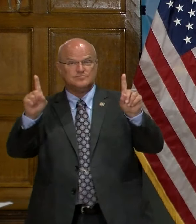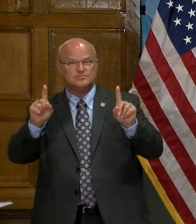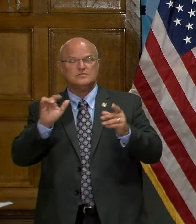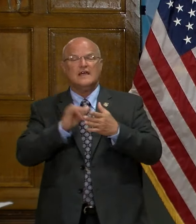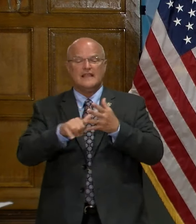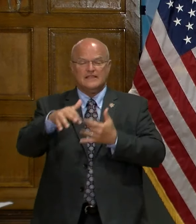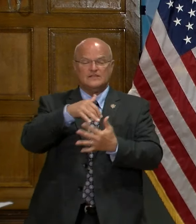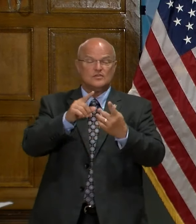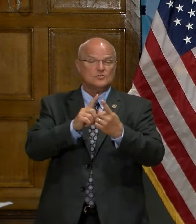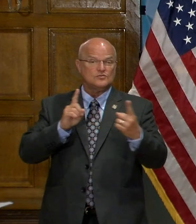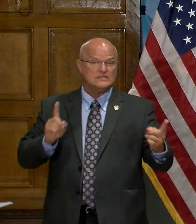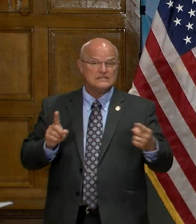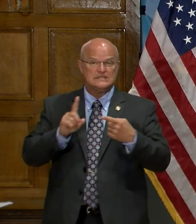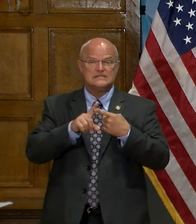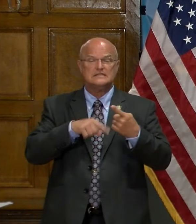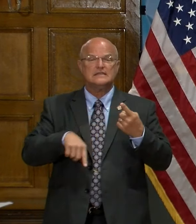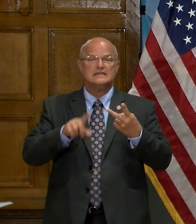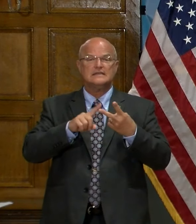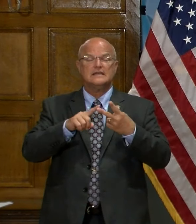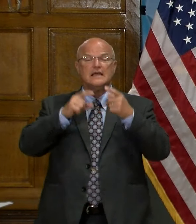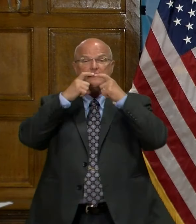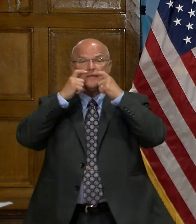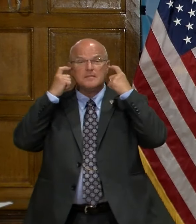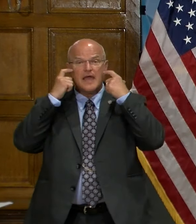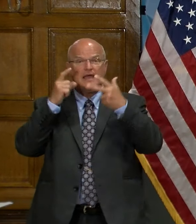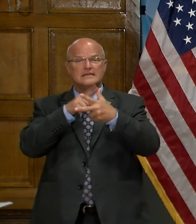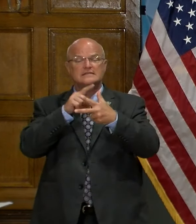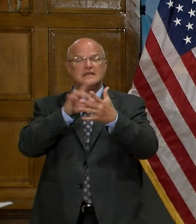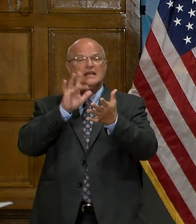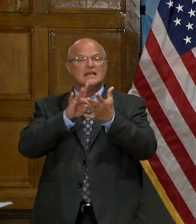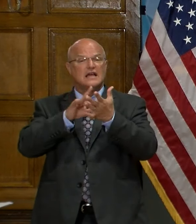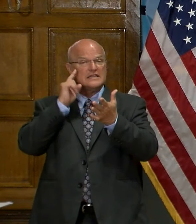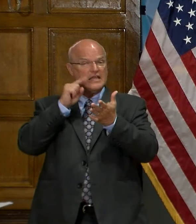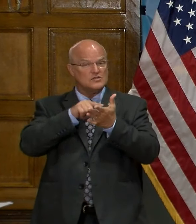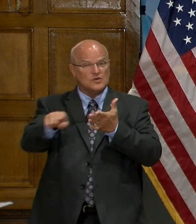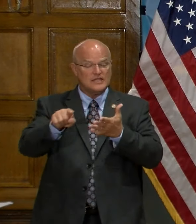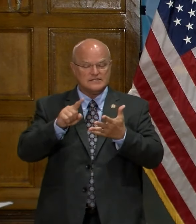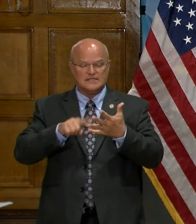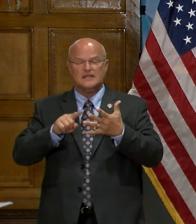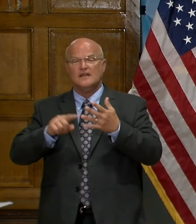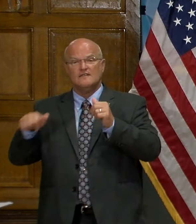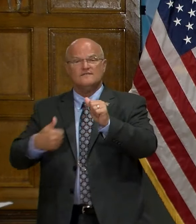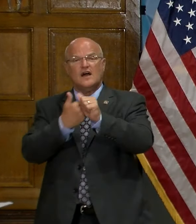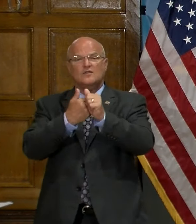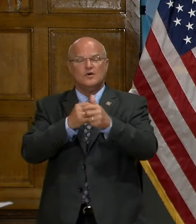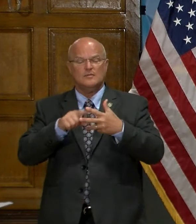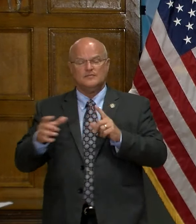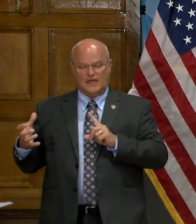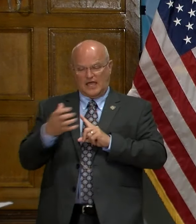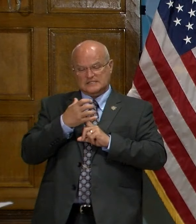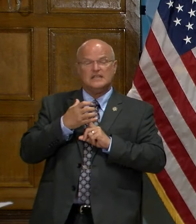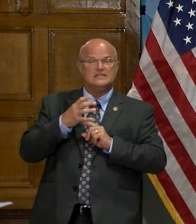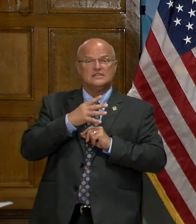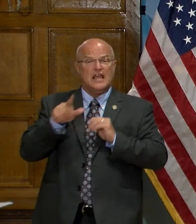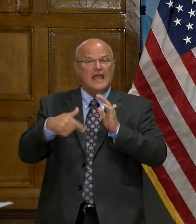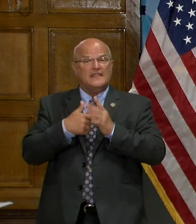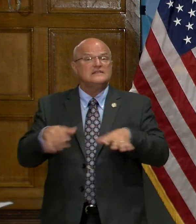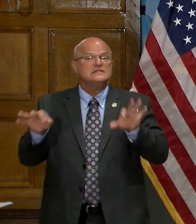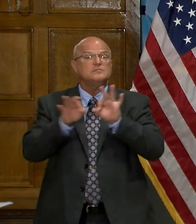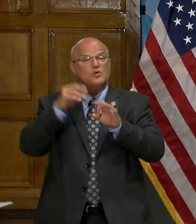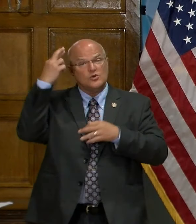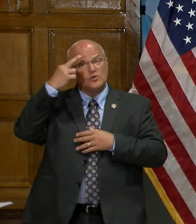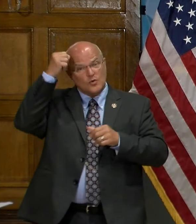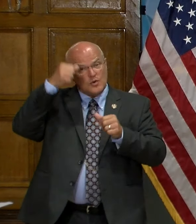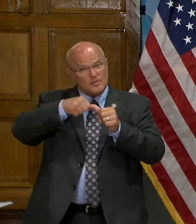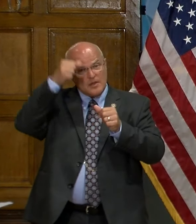that is the social distancing, the mask, the contact tracing, the follow-up, the isolation. And these are important to